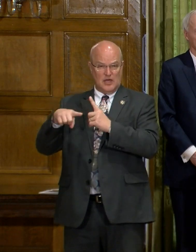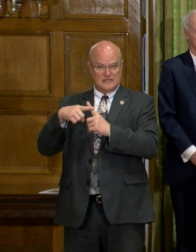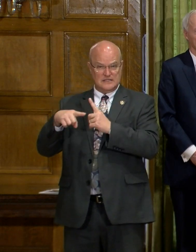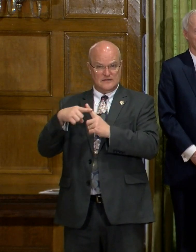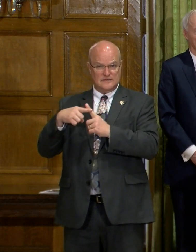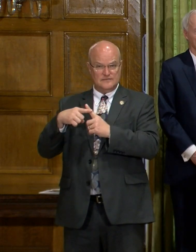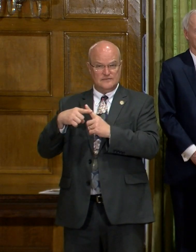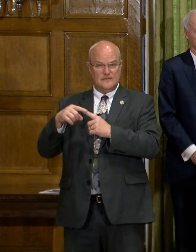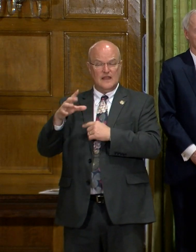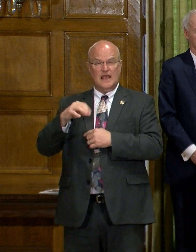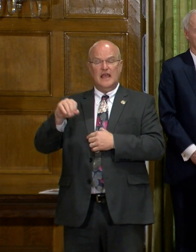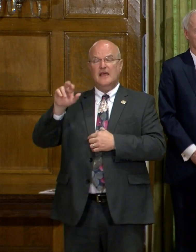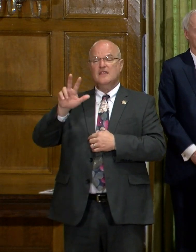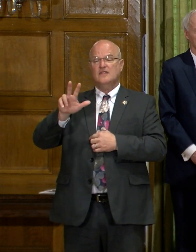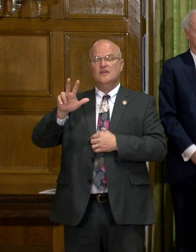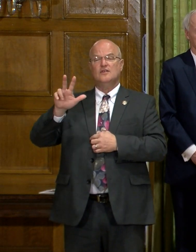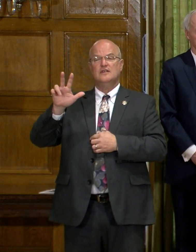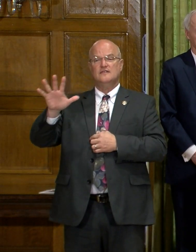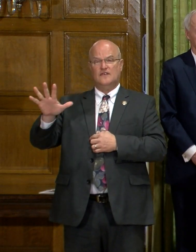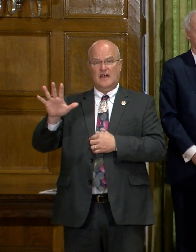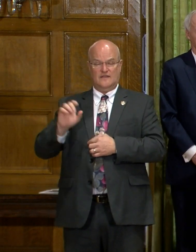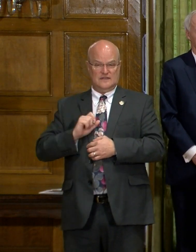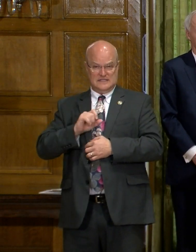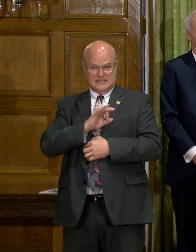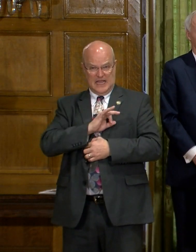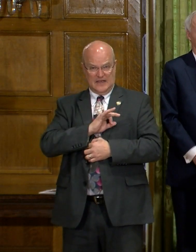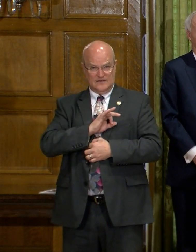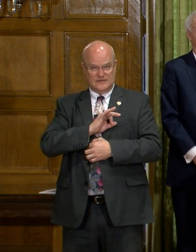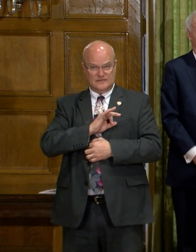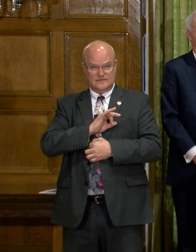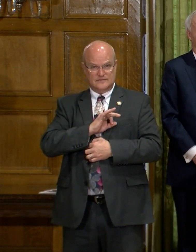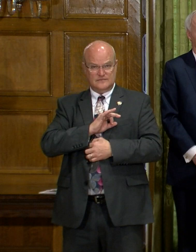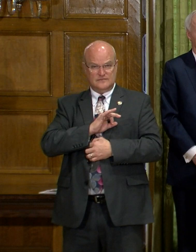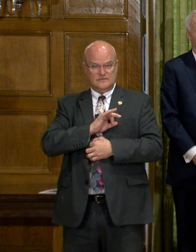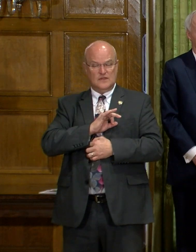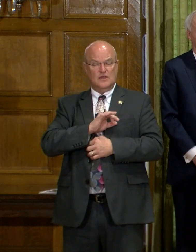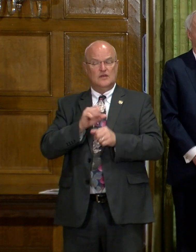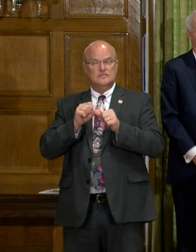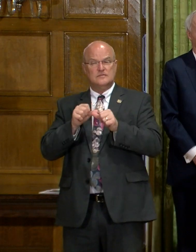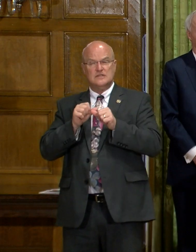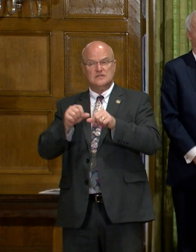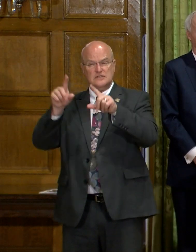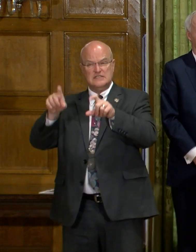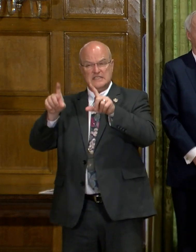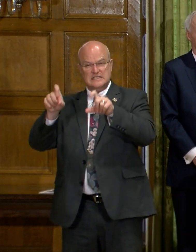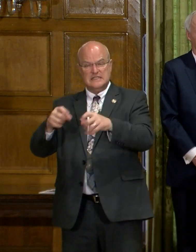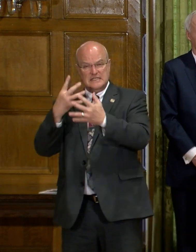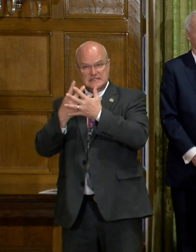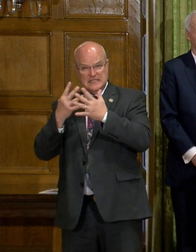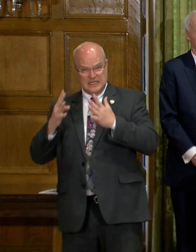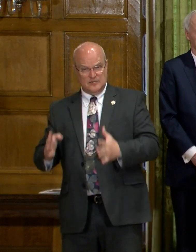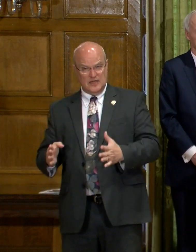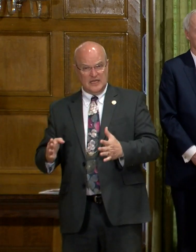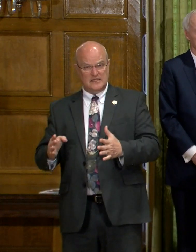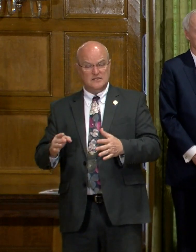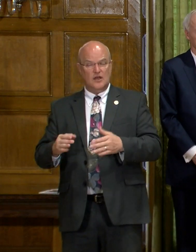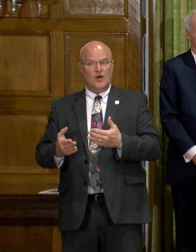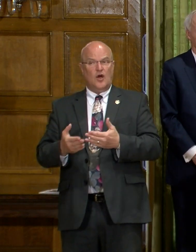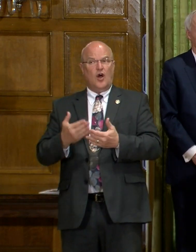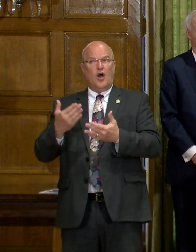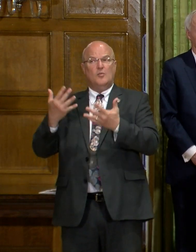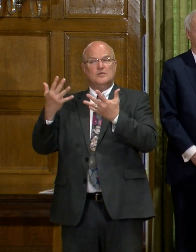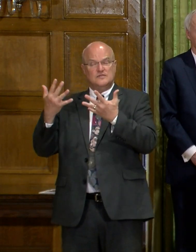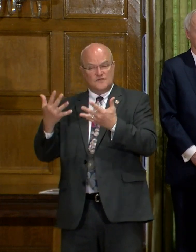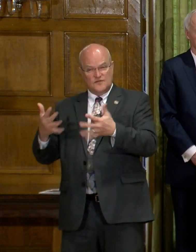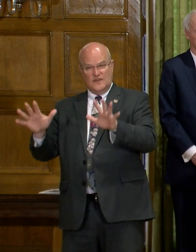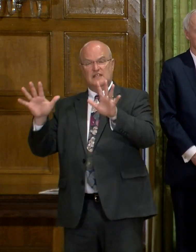positive and 35 of the staff. We are continuing to test inmates, although we're almost finished